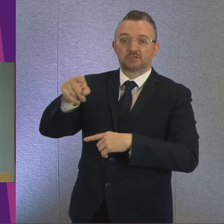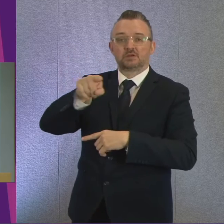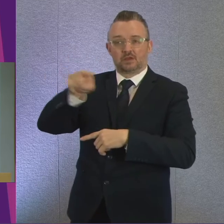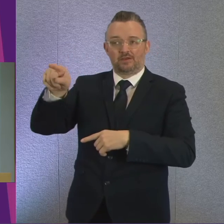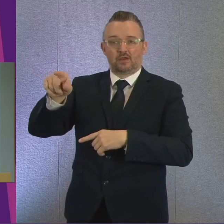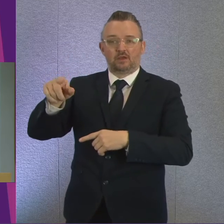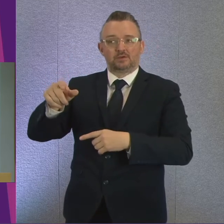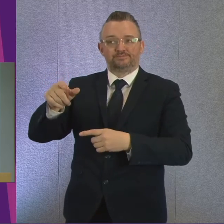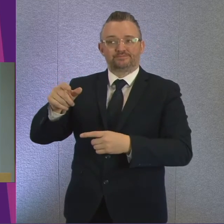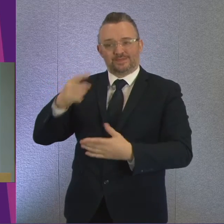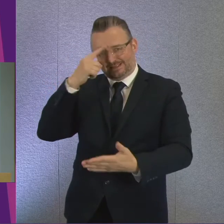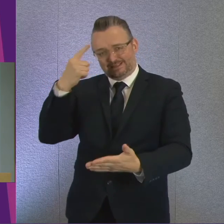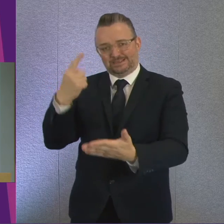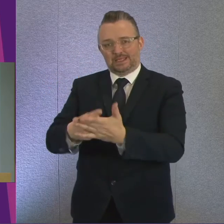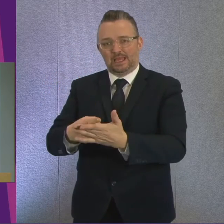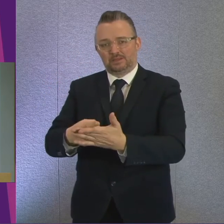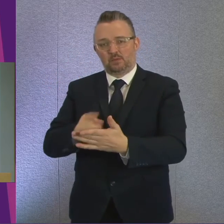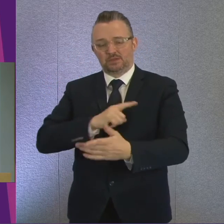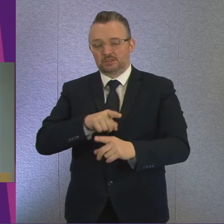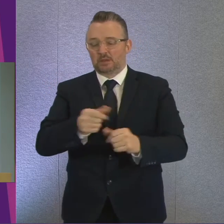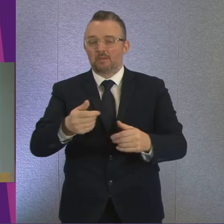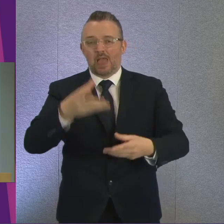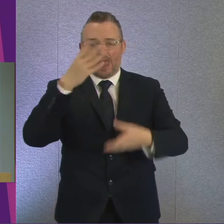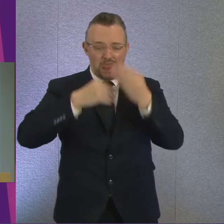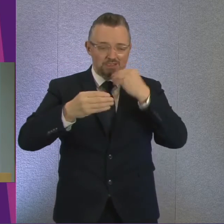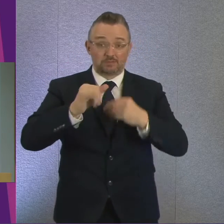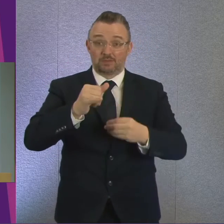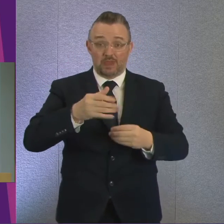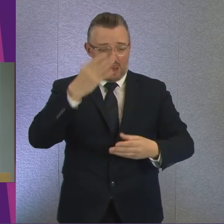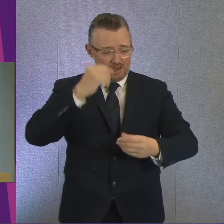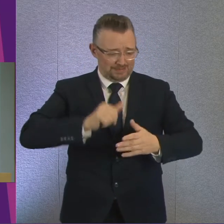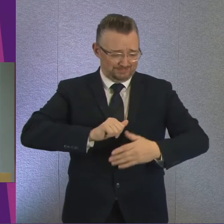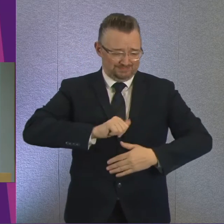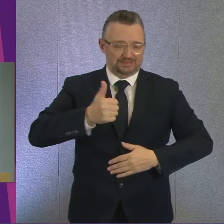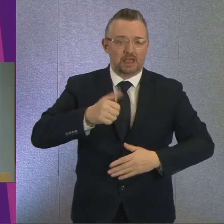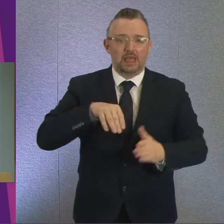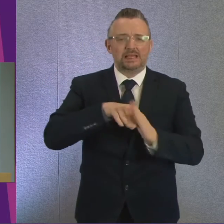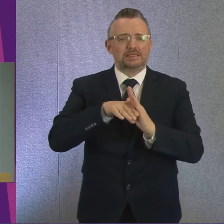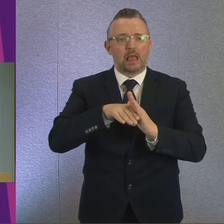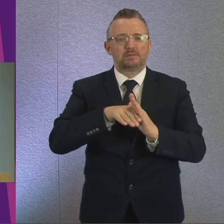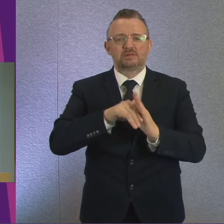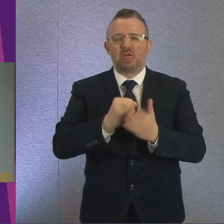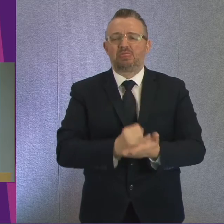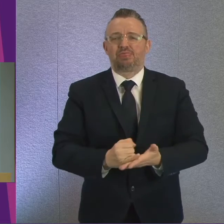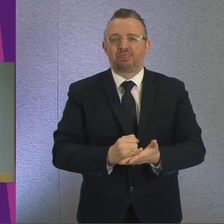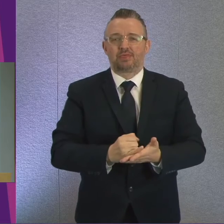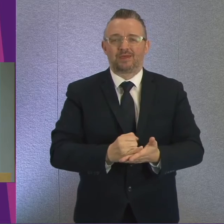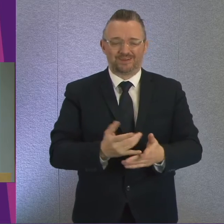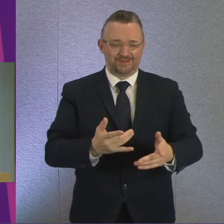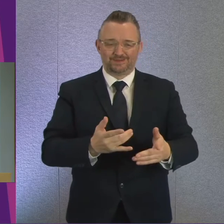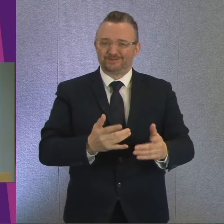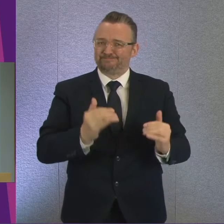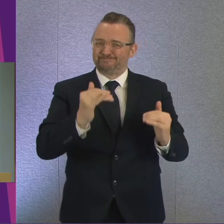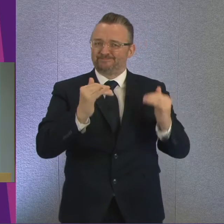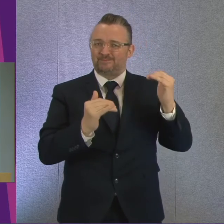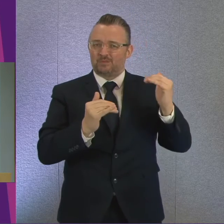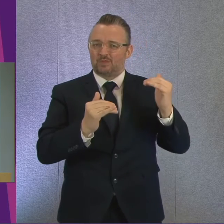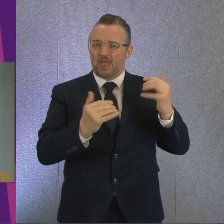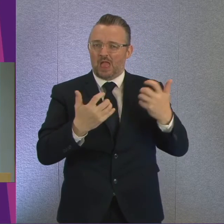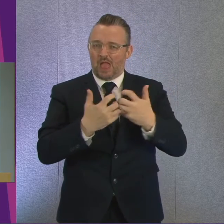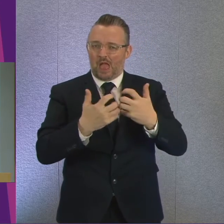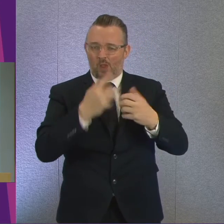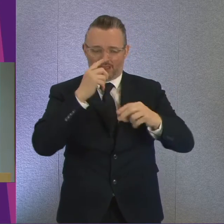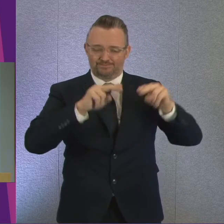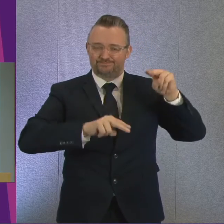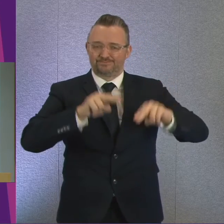learners have otherwise performed in the exams that they were, how learners might otherwise have